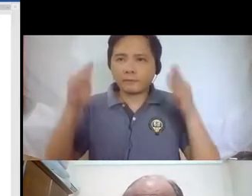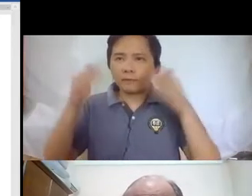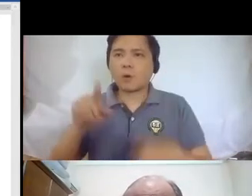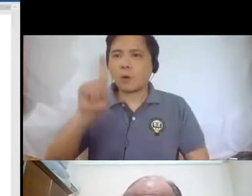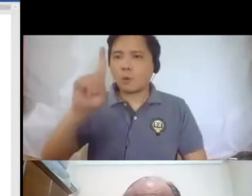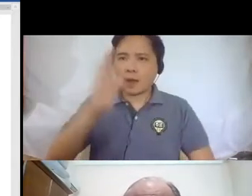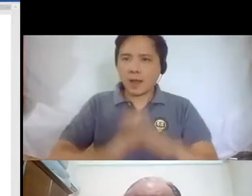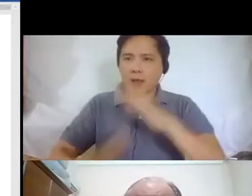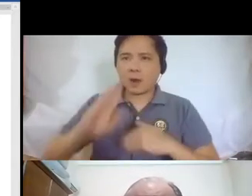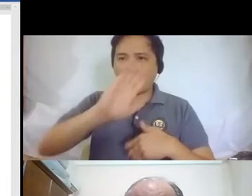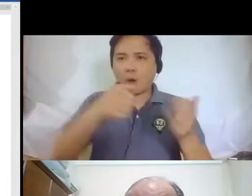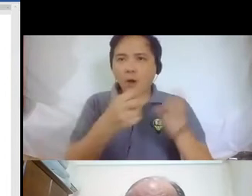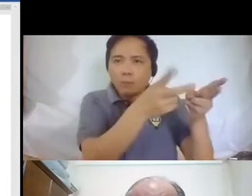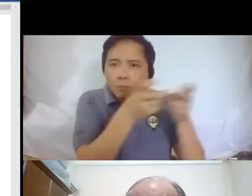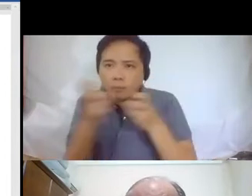the